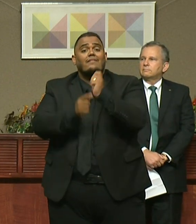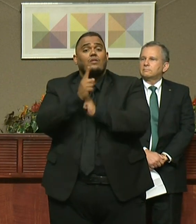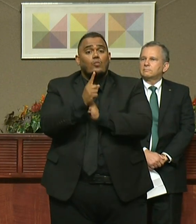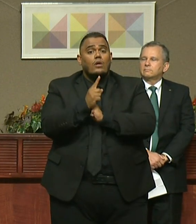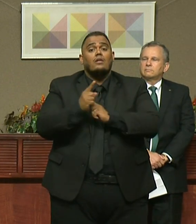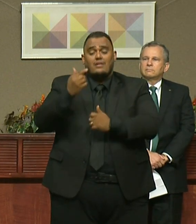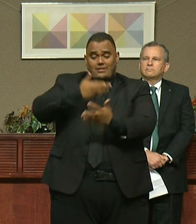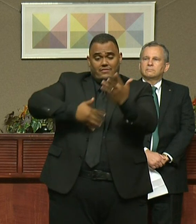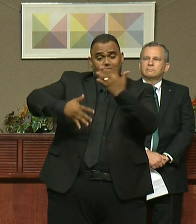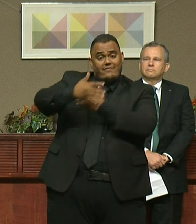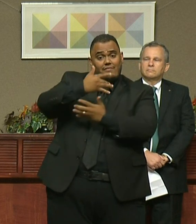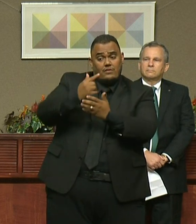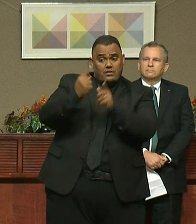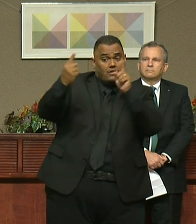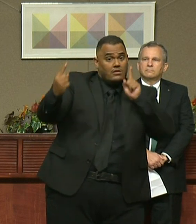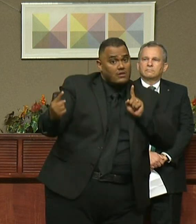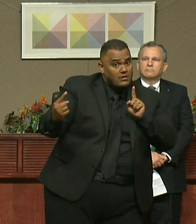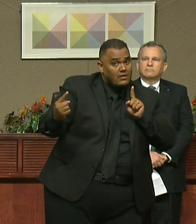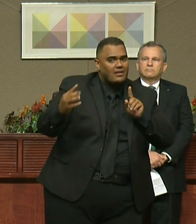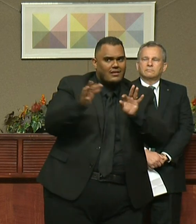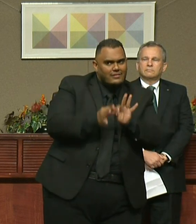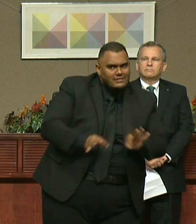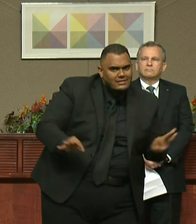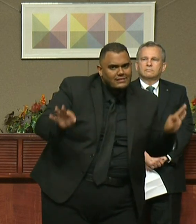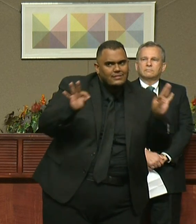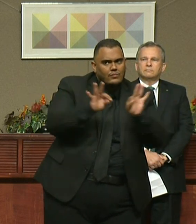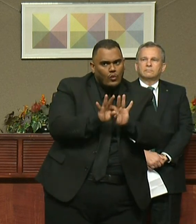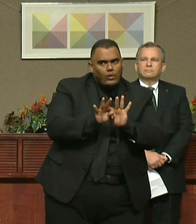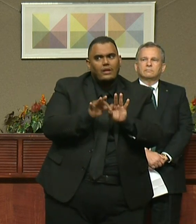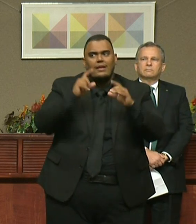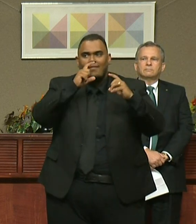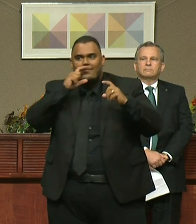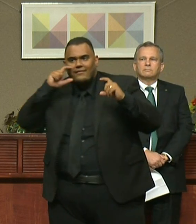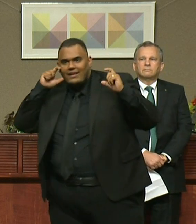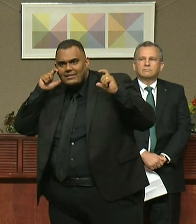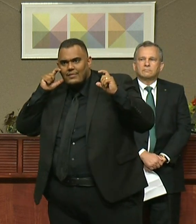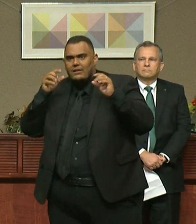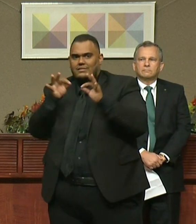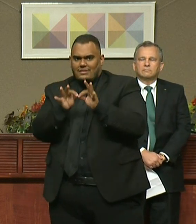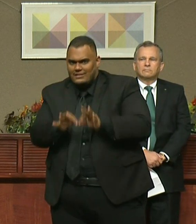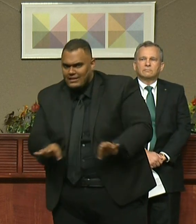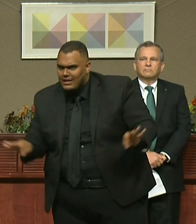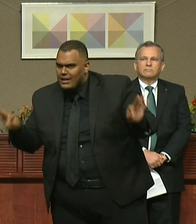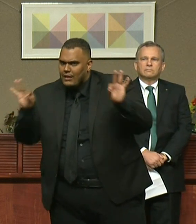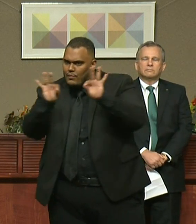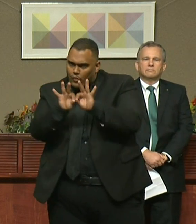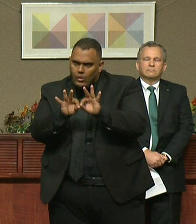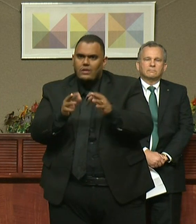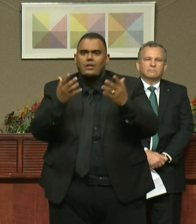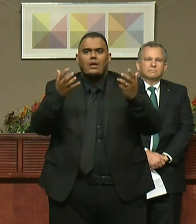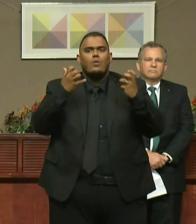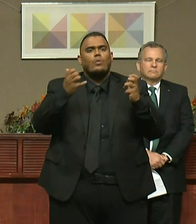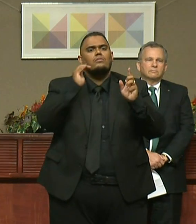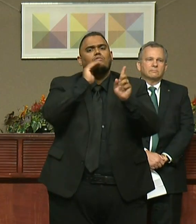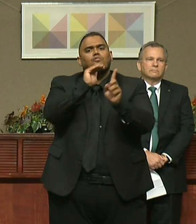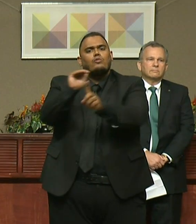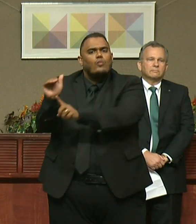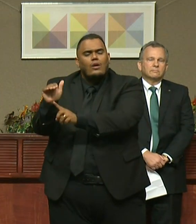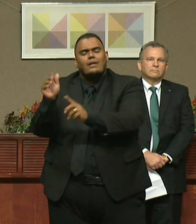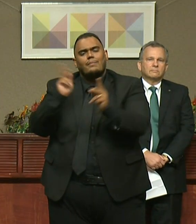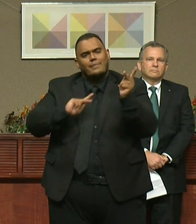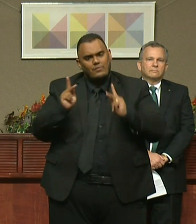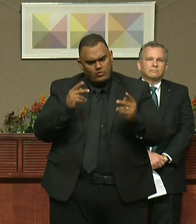are also critical as we move forward. And I would remind the folks that are protesting peacefully